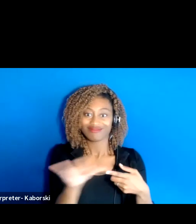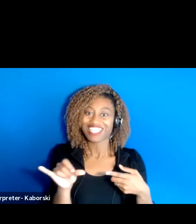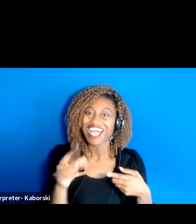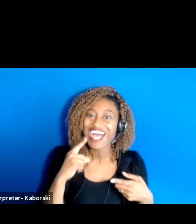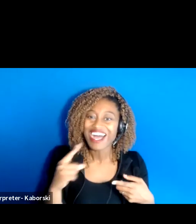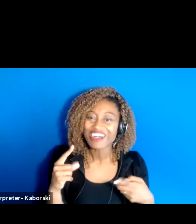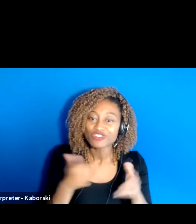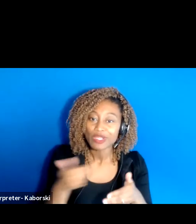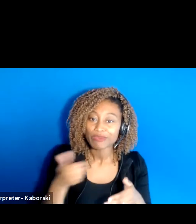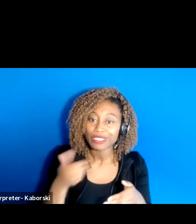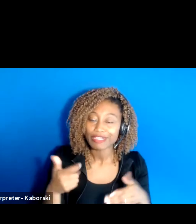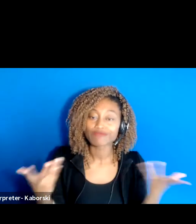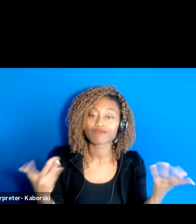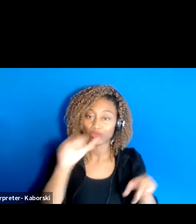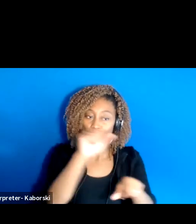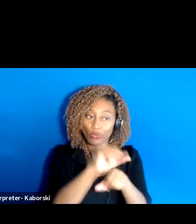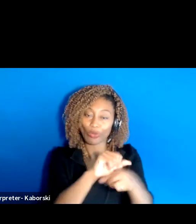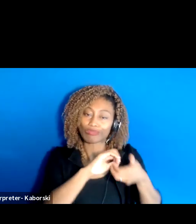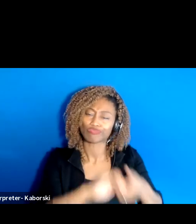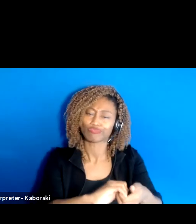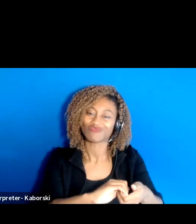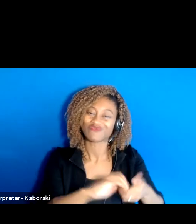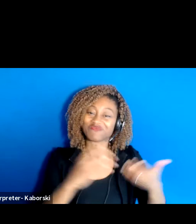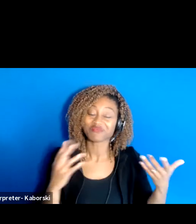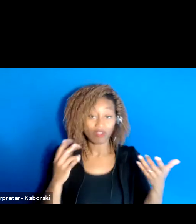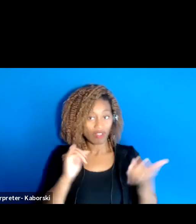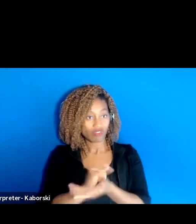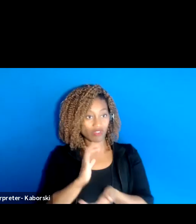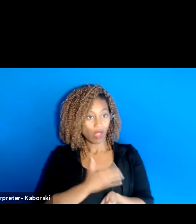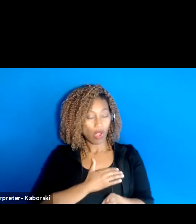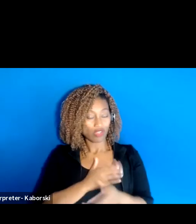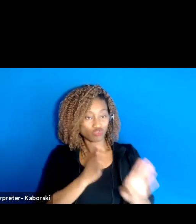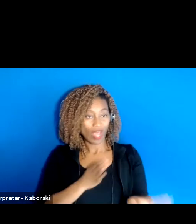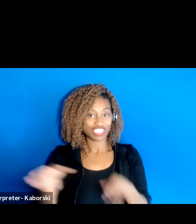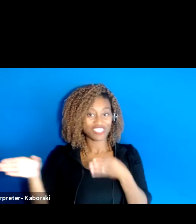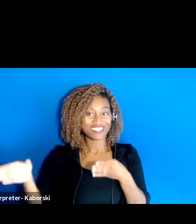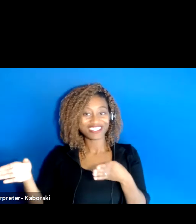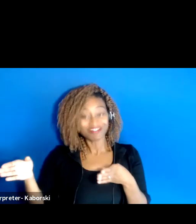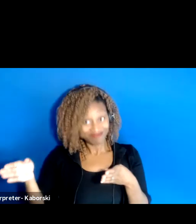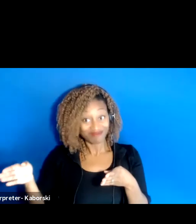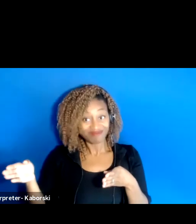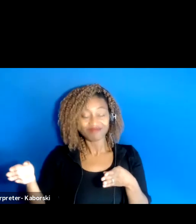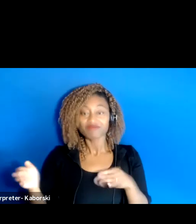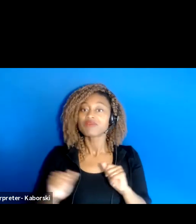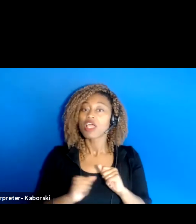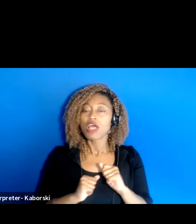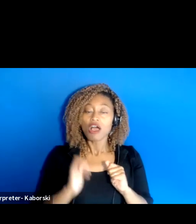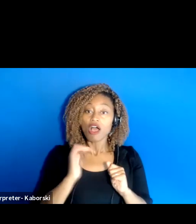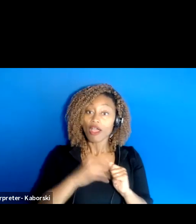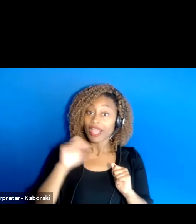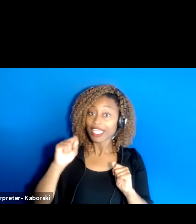And so we really, that's been our strategy, is to look at what it says in our